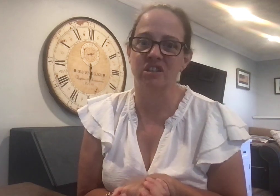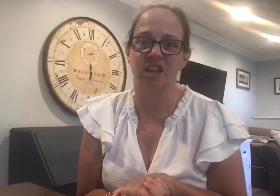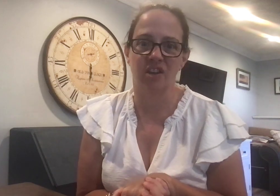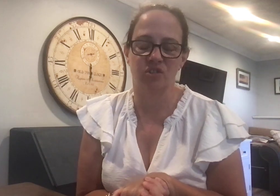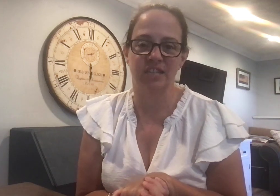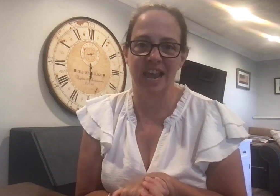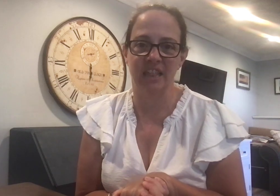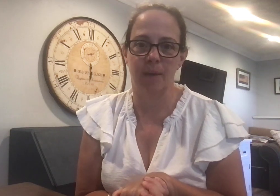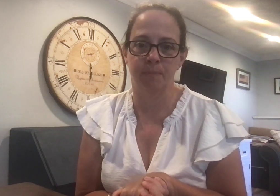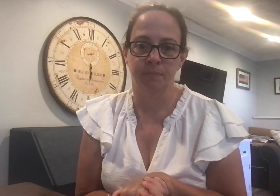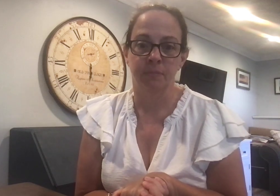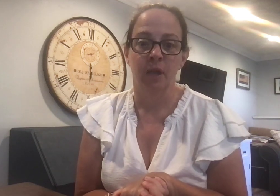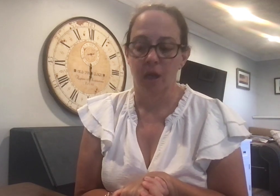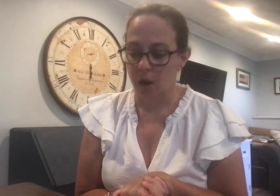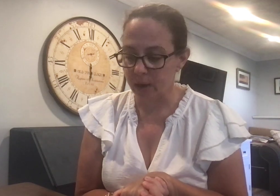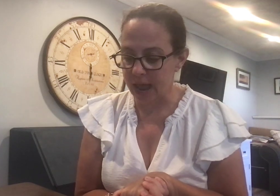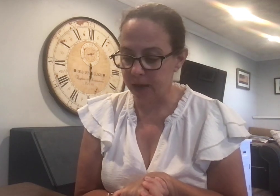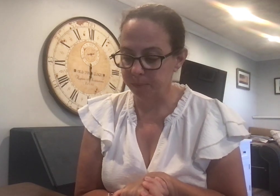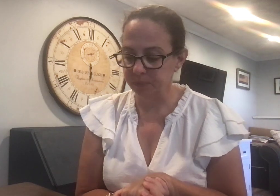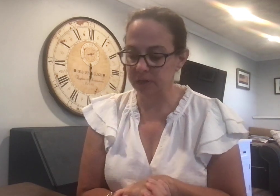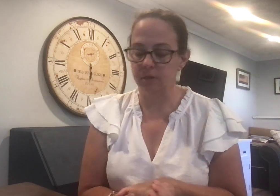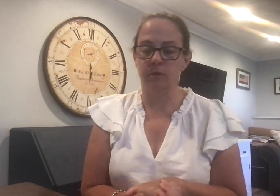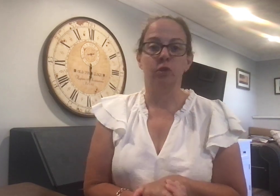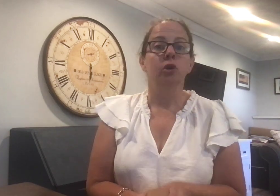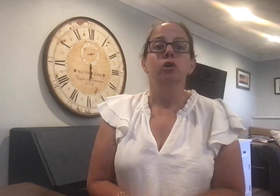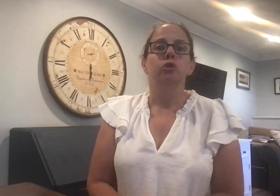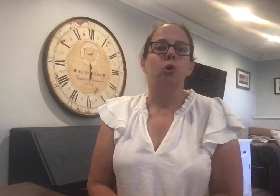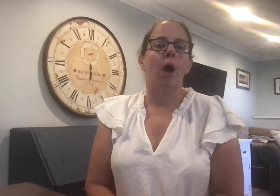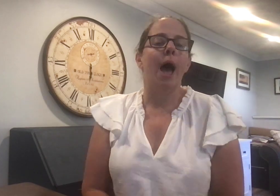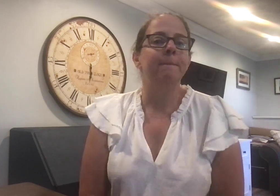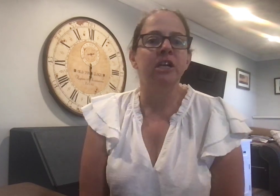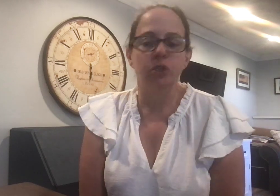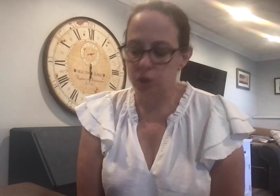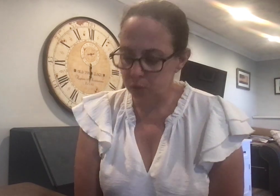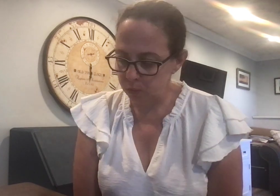to understand them. Okay, so I'm going to do